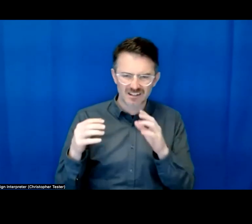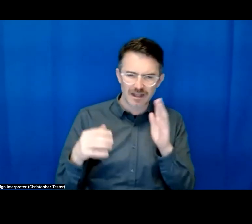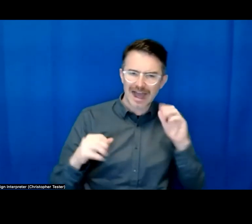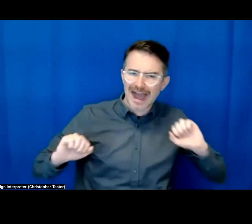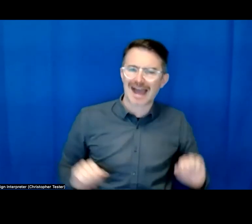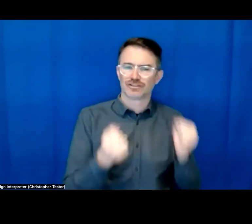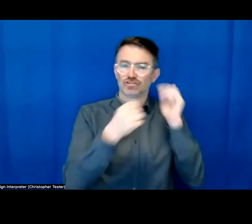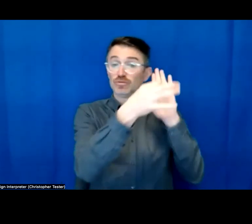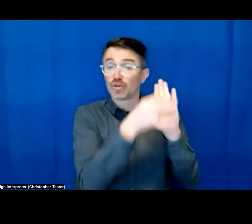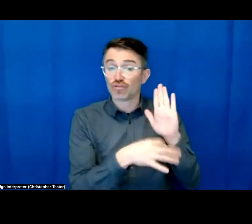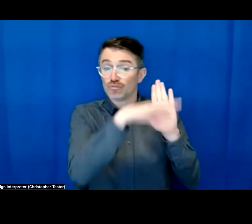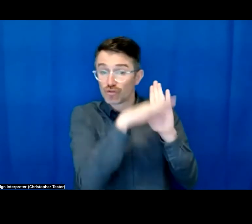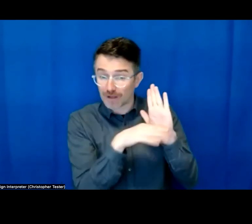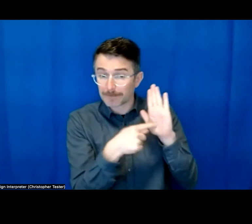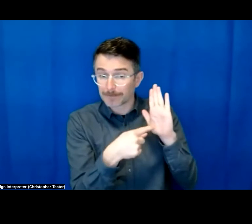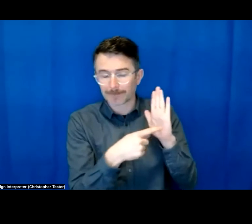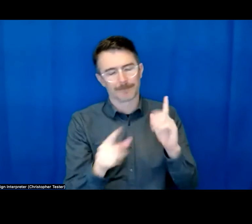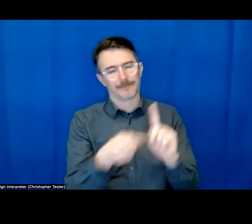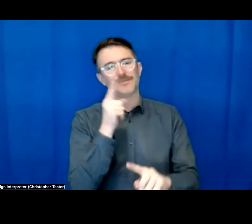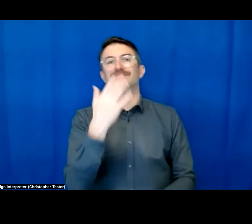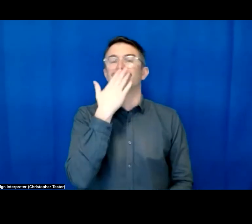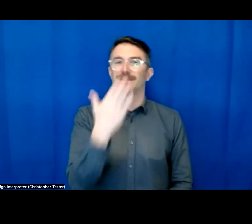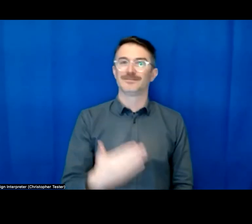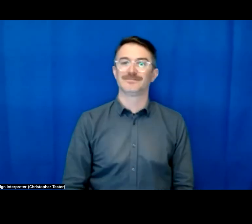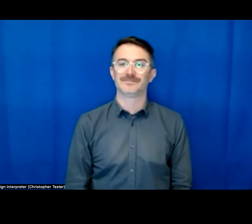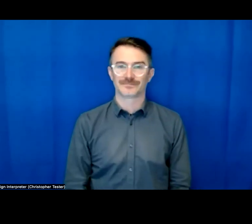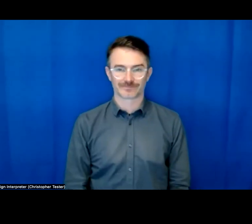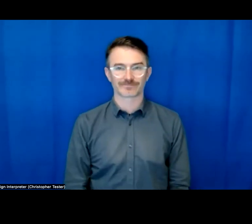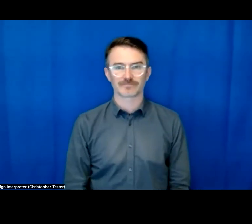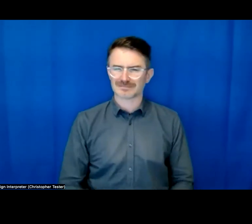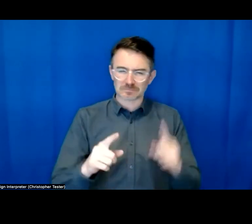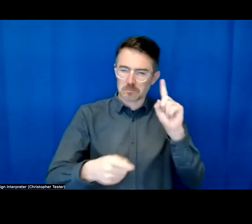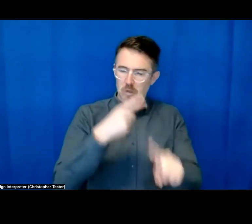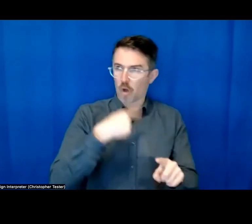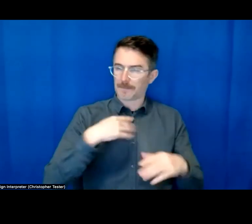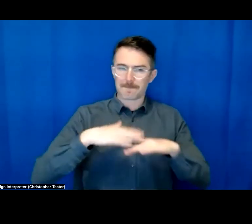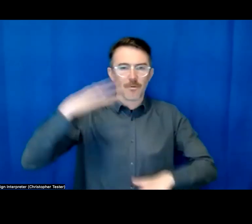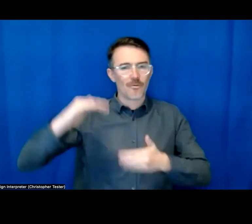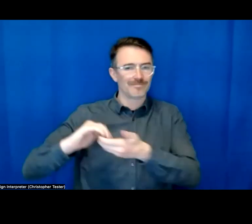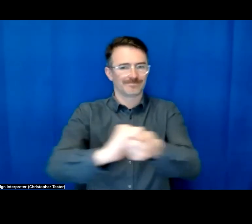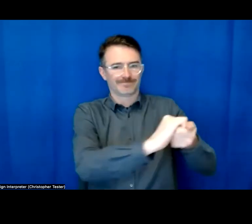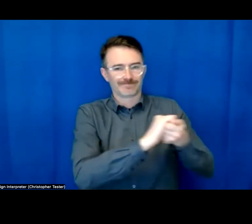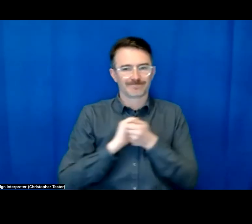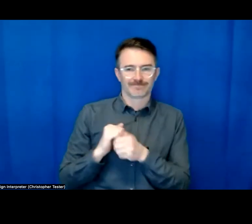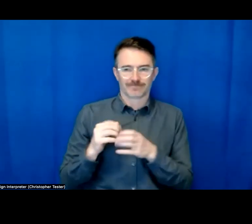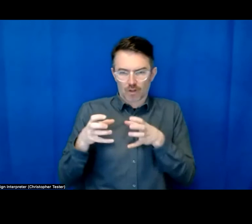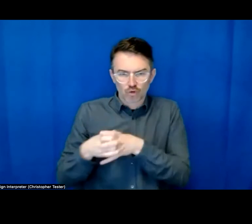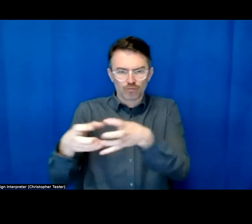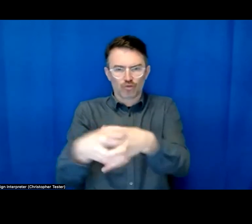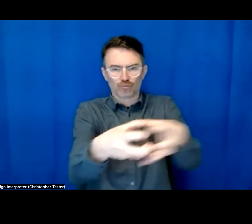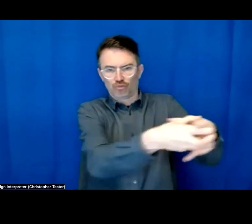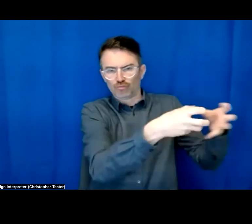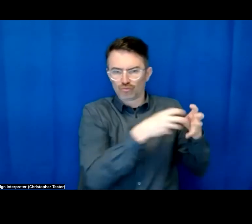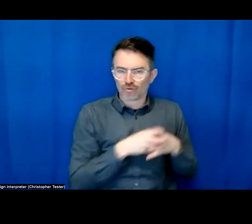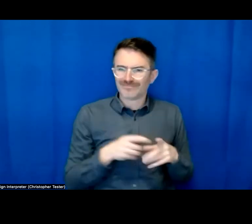very important to have a collaboration between different stakeholders to ensure this. Now I would like to